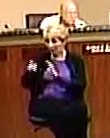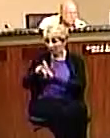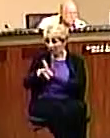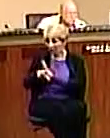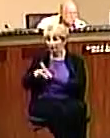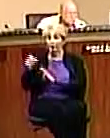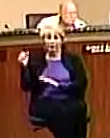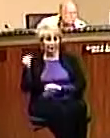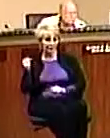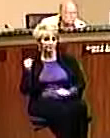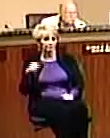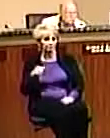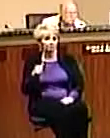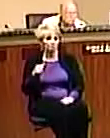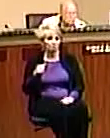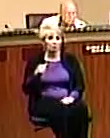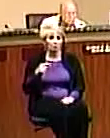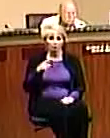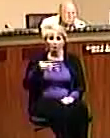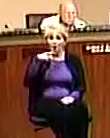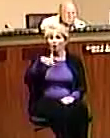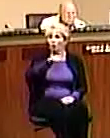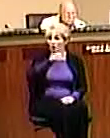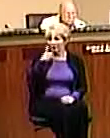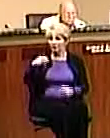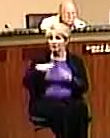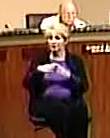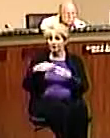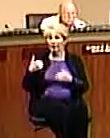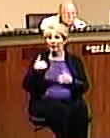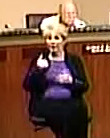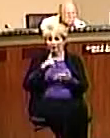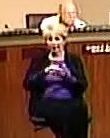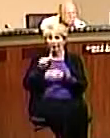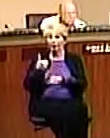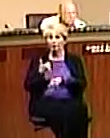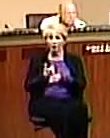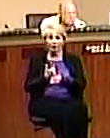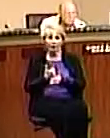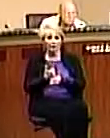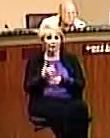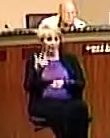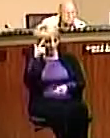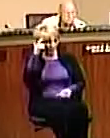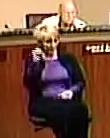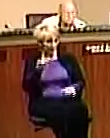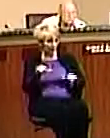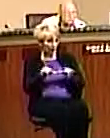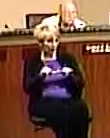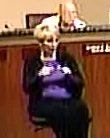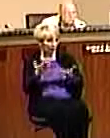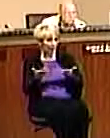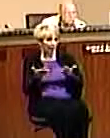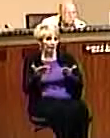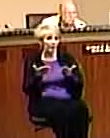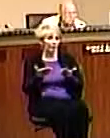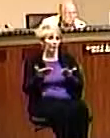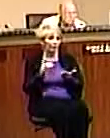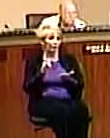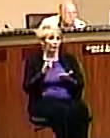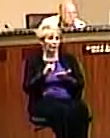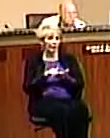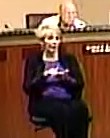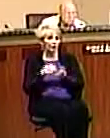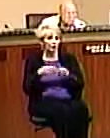in general? Yeah. There are other cities that have those in place. The same size, maybe, that